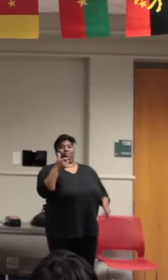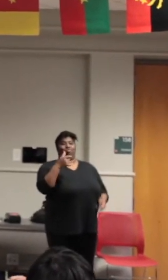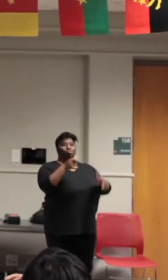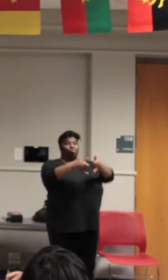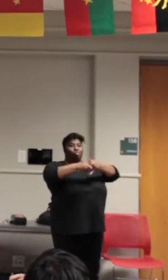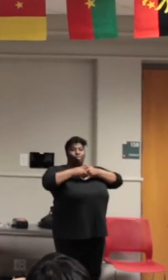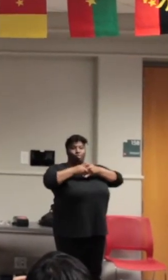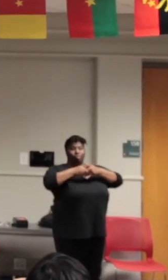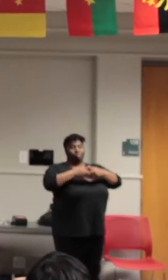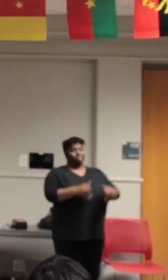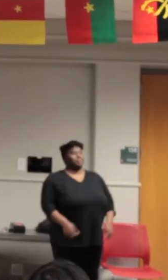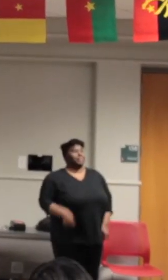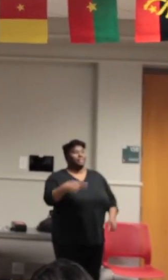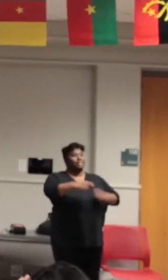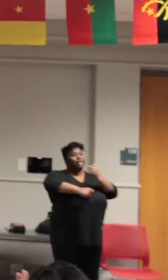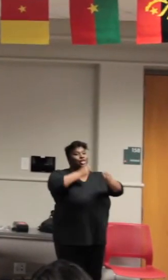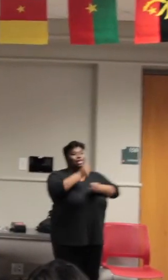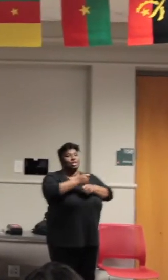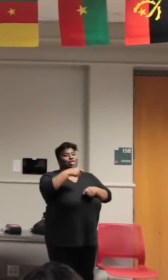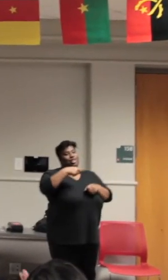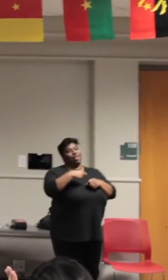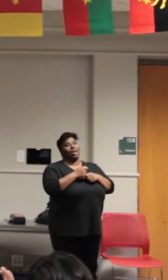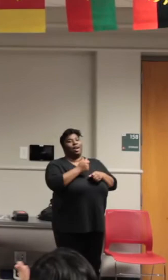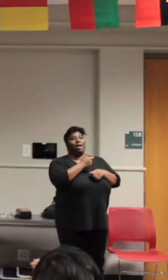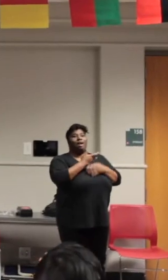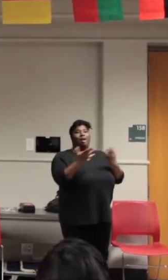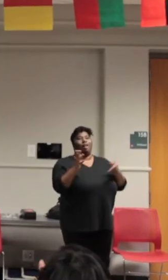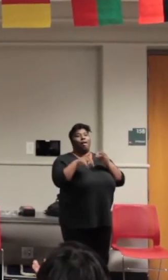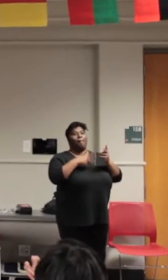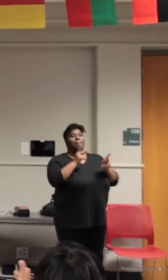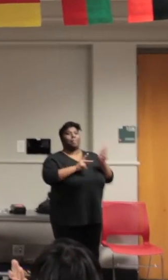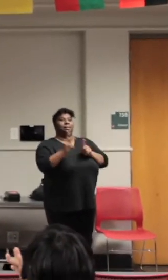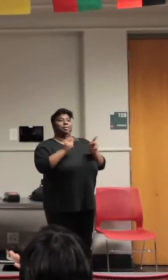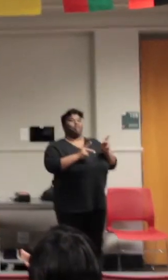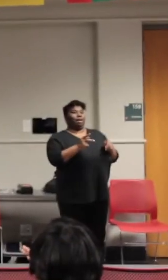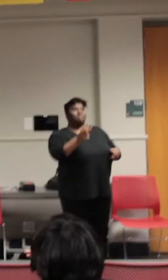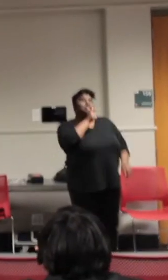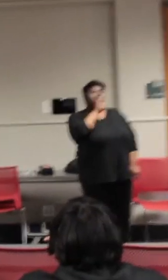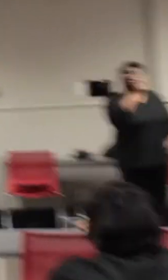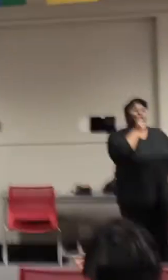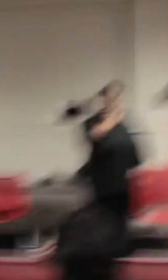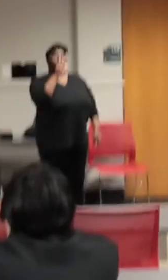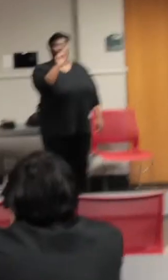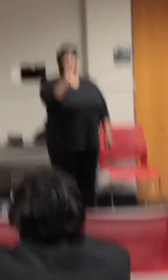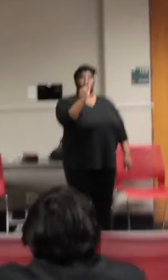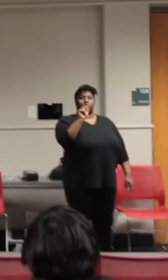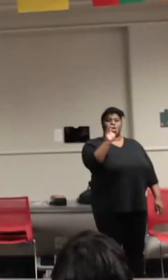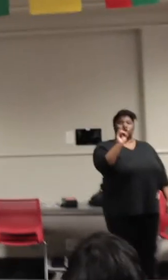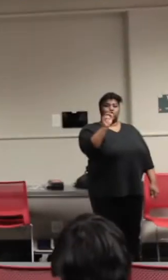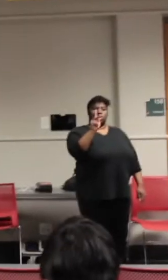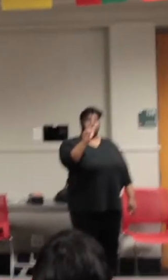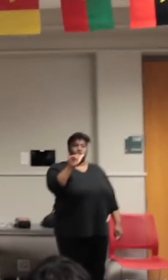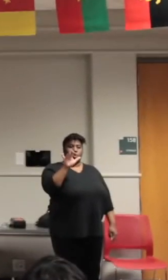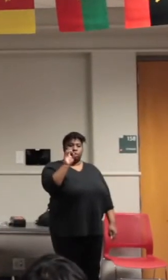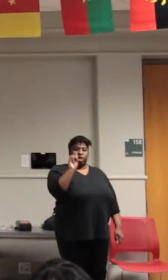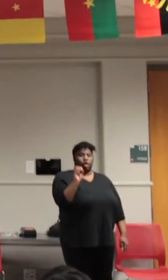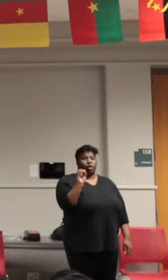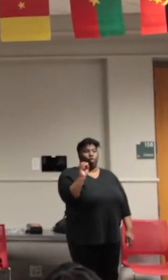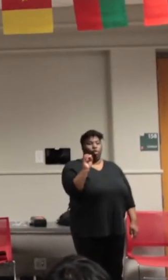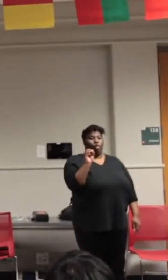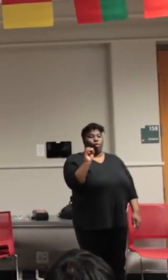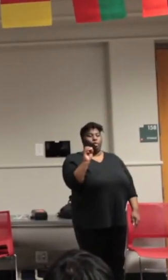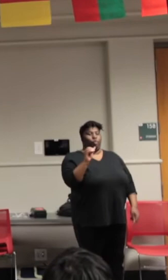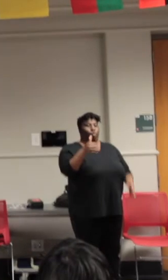This year, everybody is getting the secrets. 2020 is Tokyo, 2020 is clarity. I've been wandering the borderlines that cause such